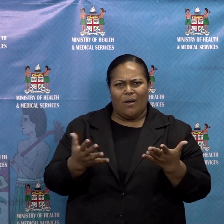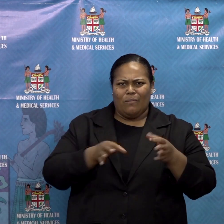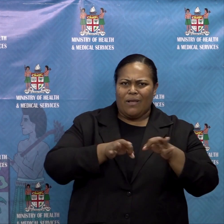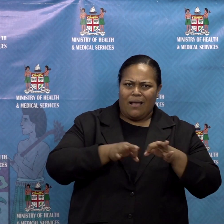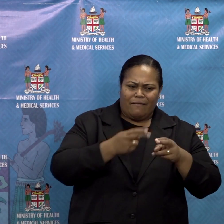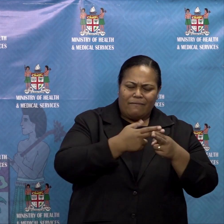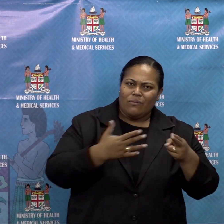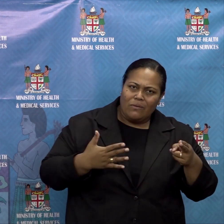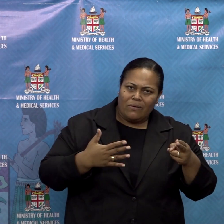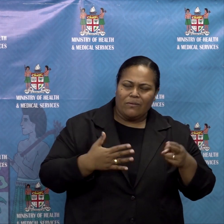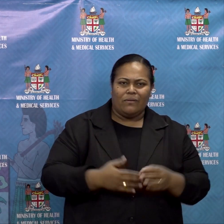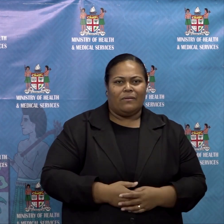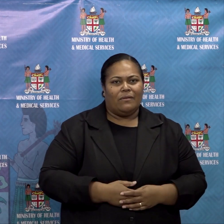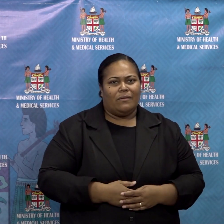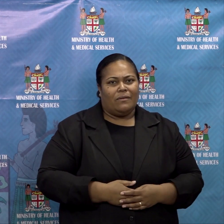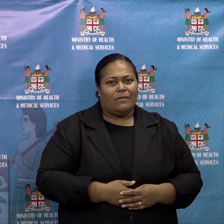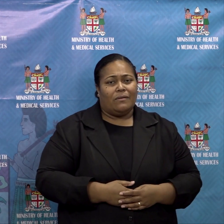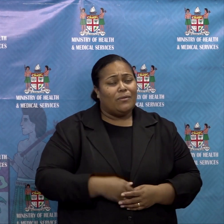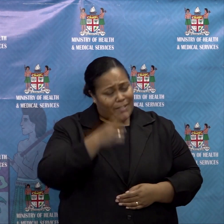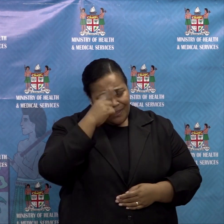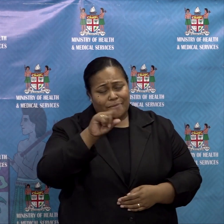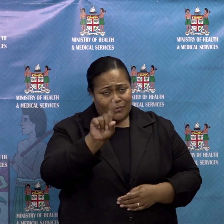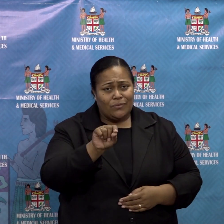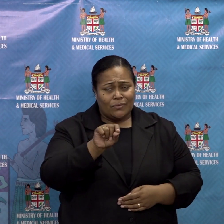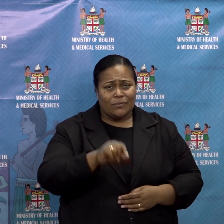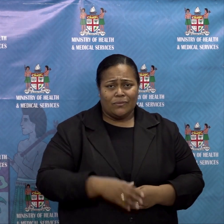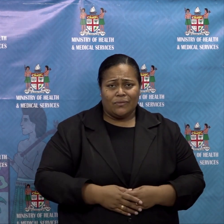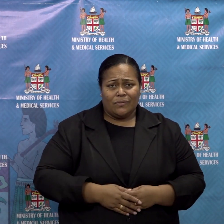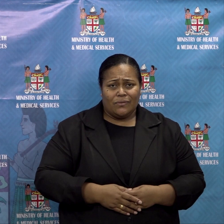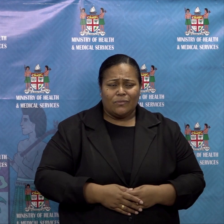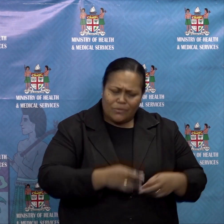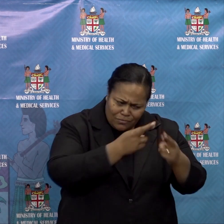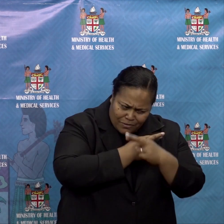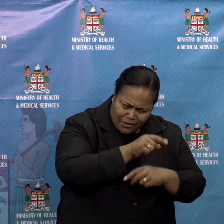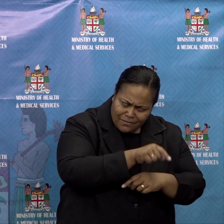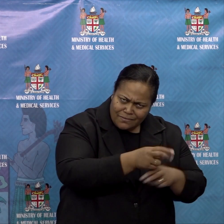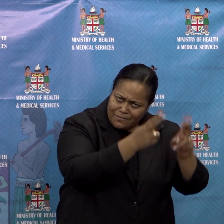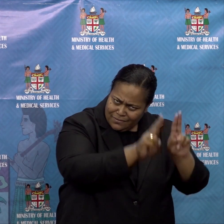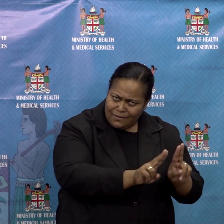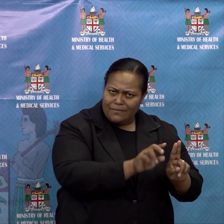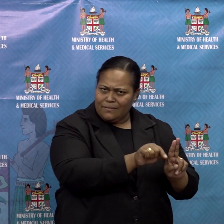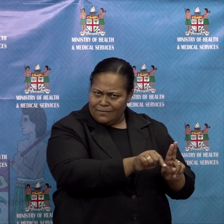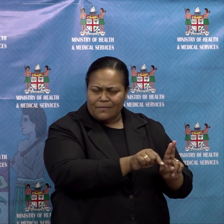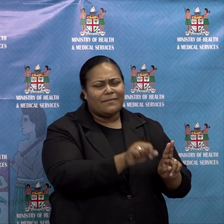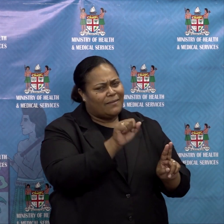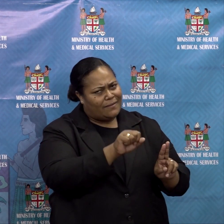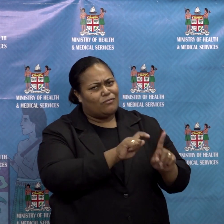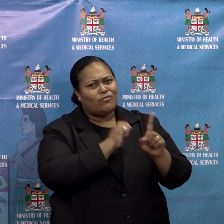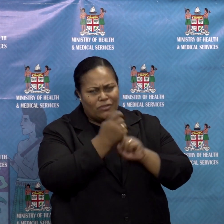rites. It can be done without dishonoring our family members or our